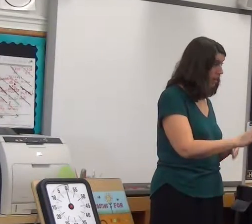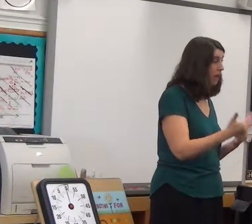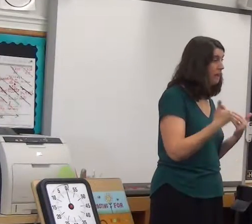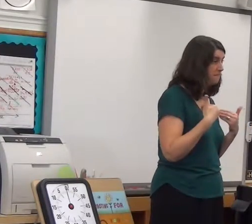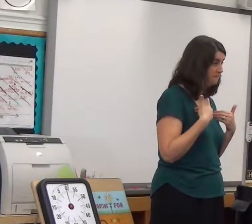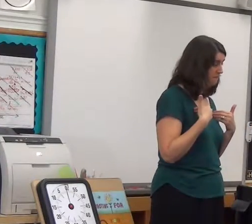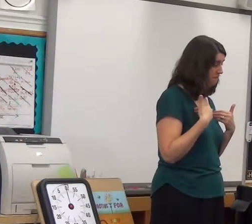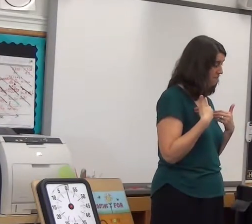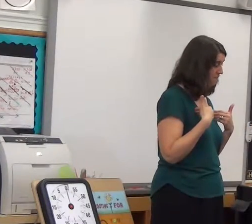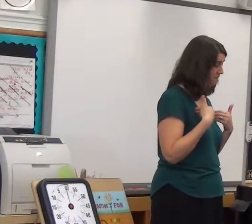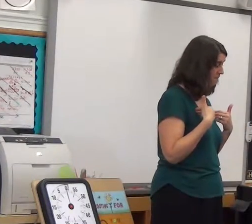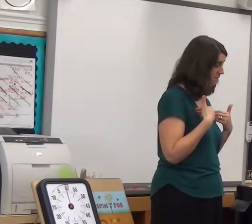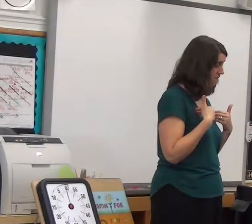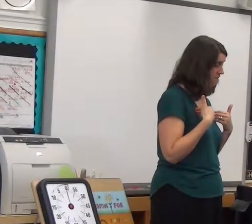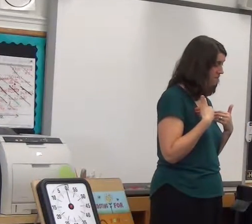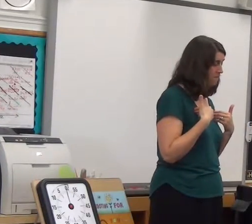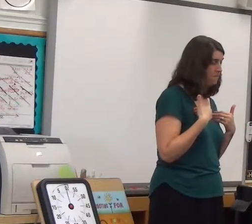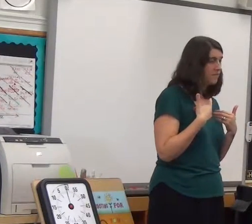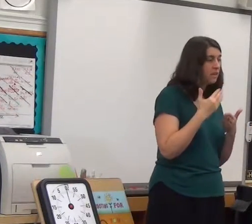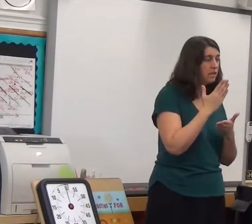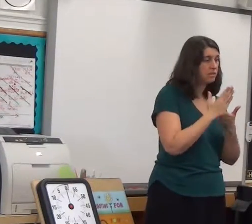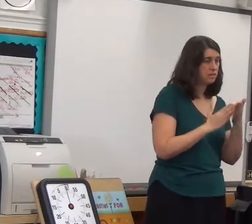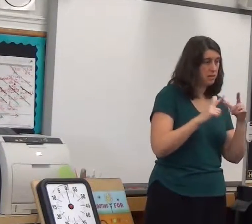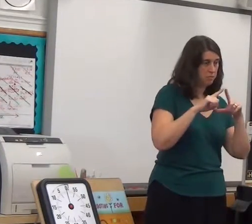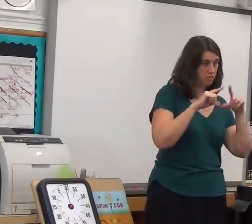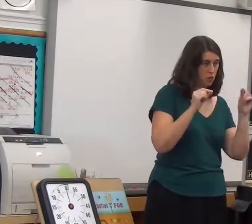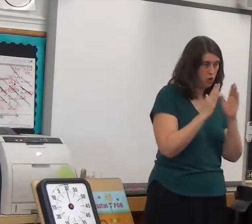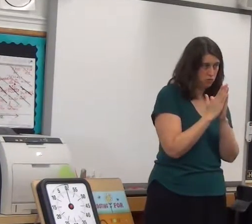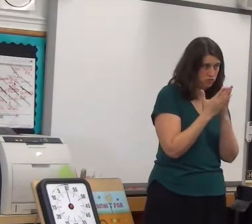have some note cards.